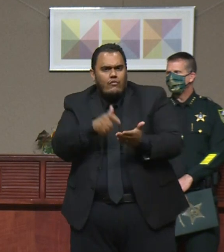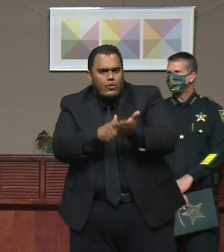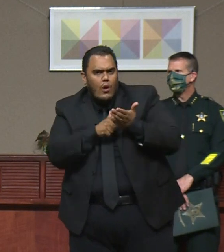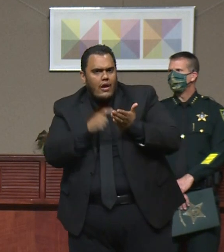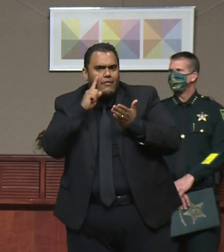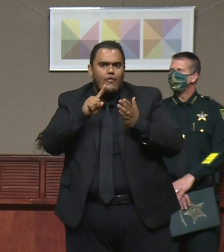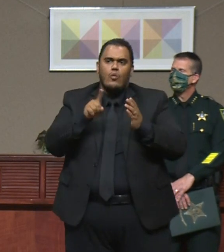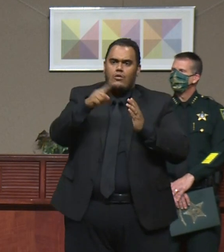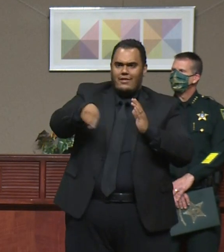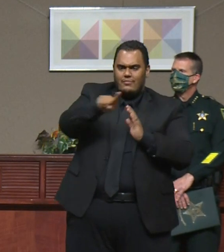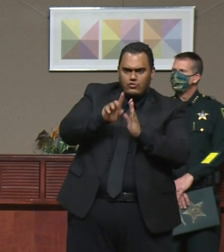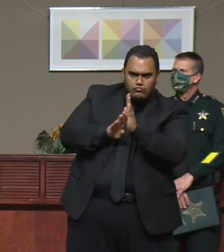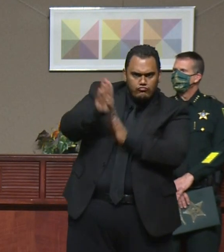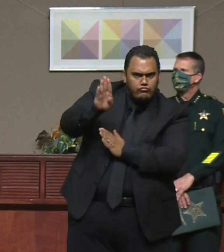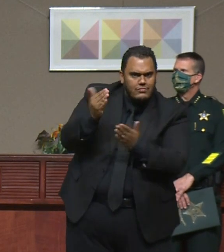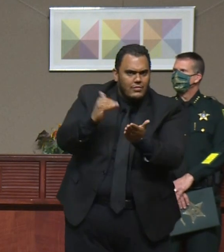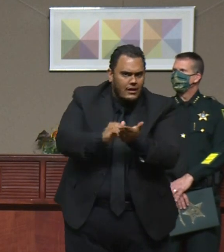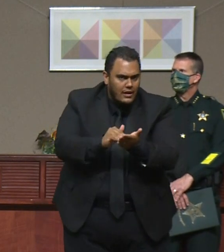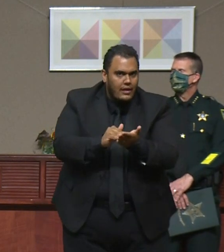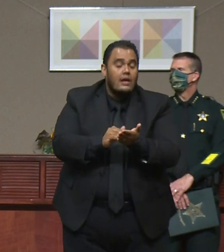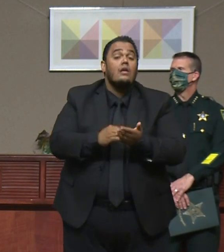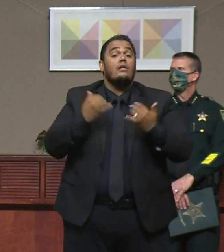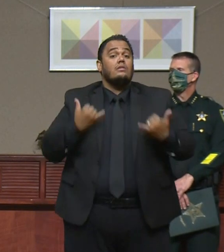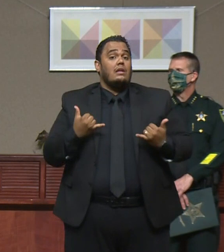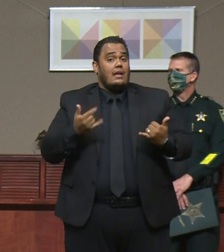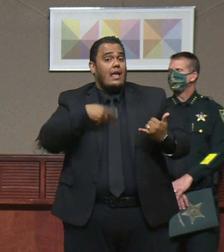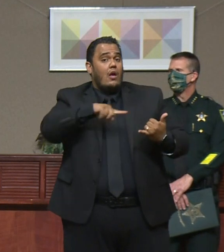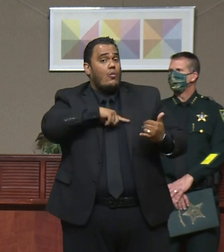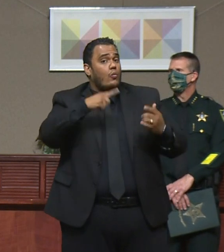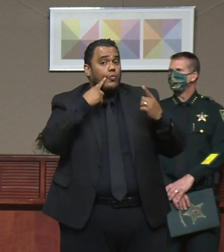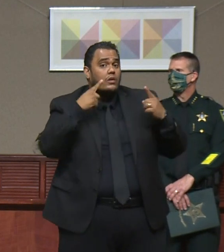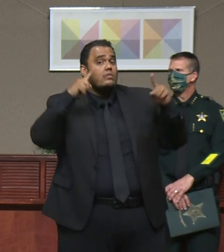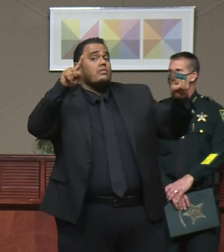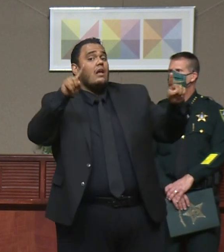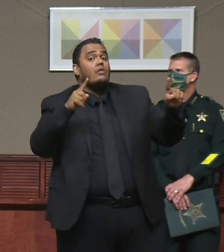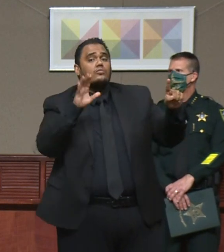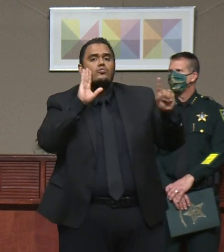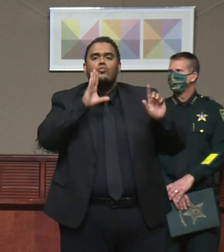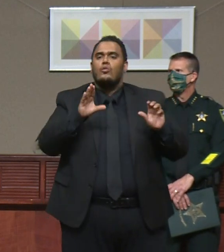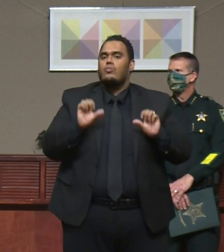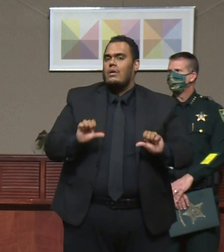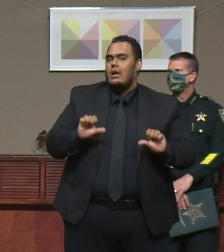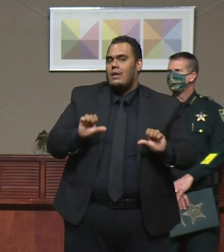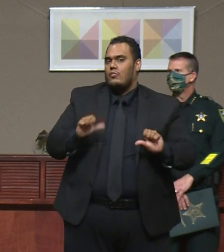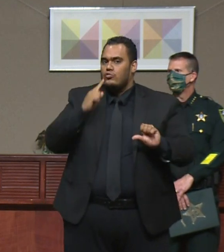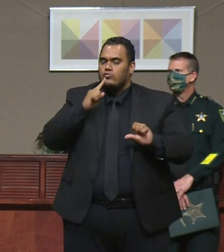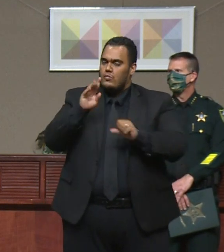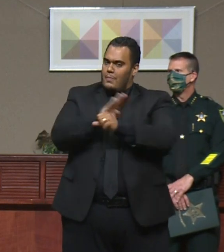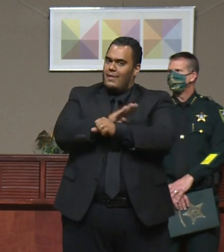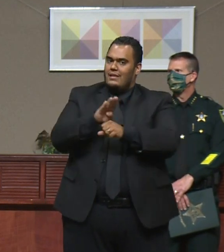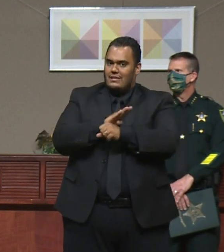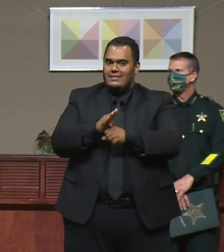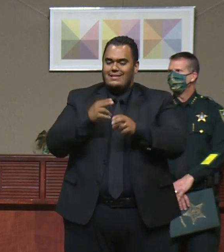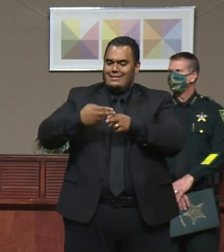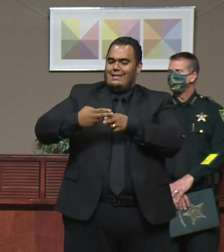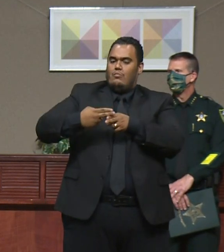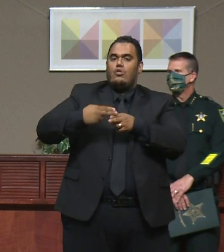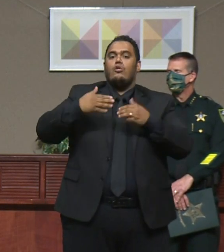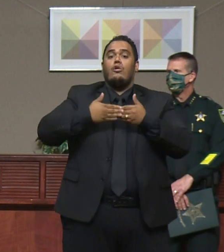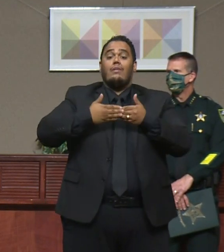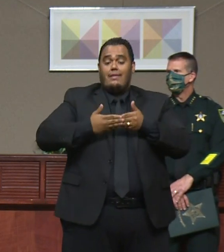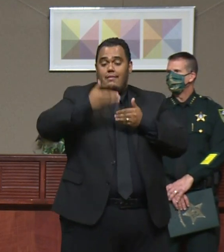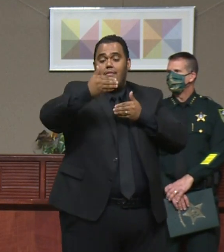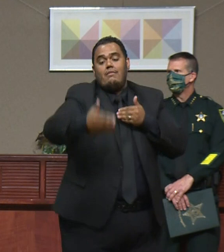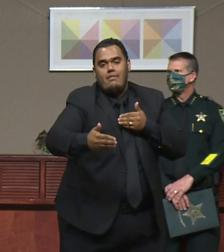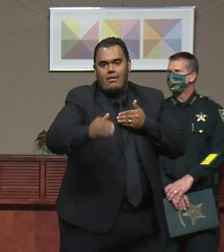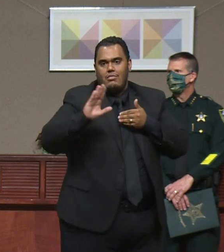today we announced the immediate actions that we are taking to allow businesses within the city limits to to temporarily expand their operational